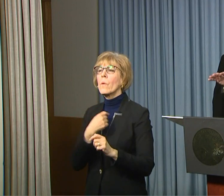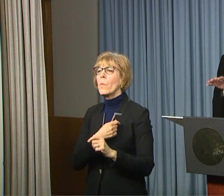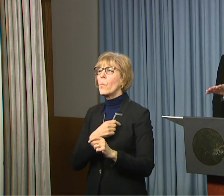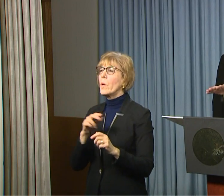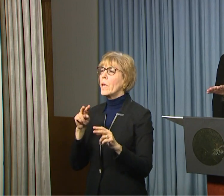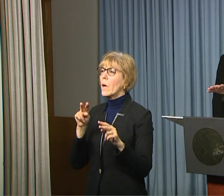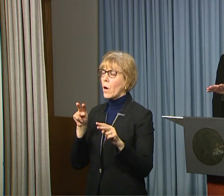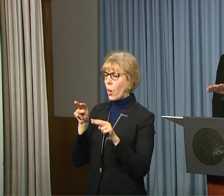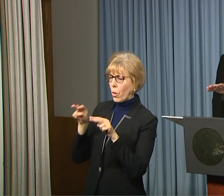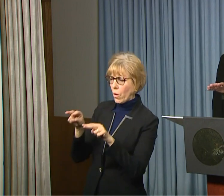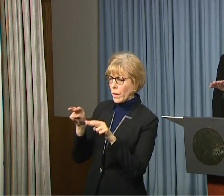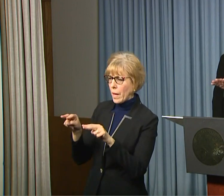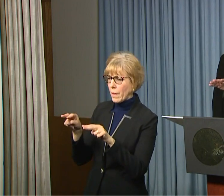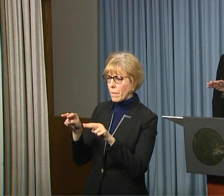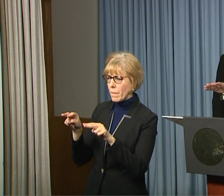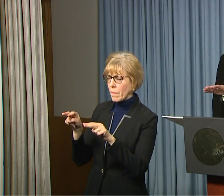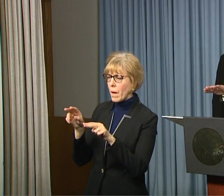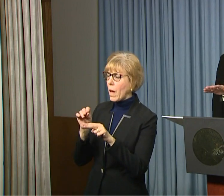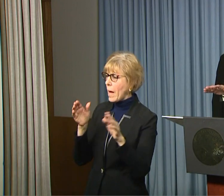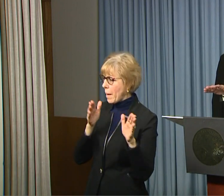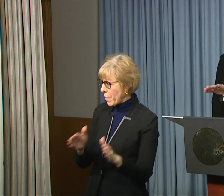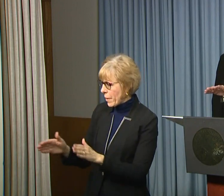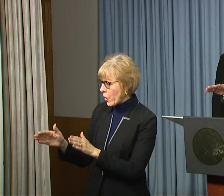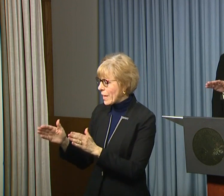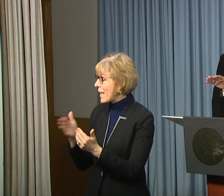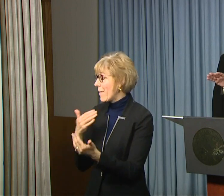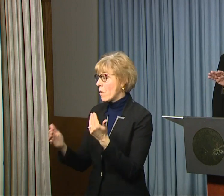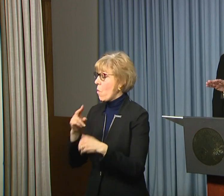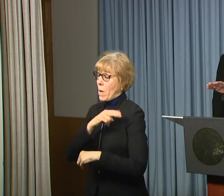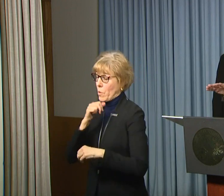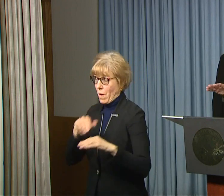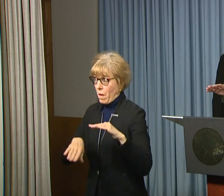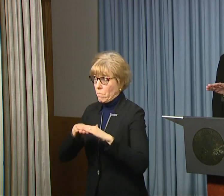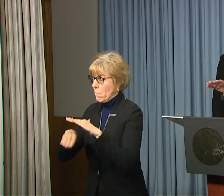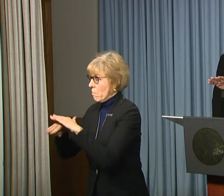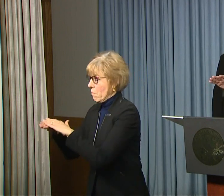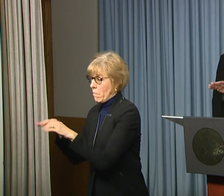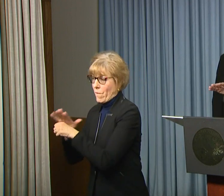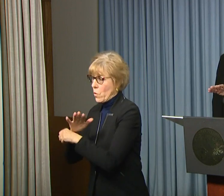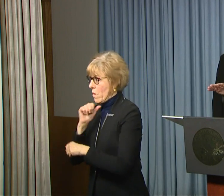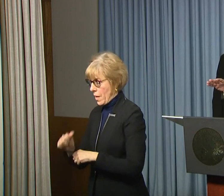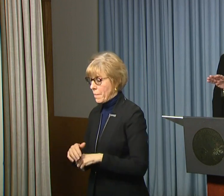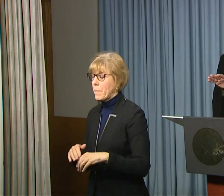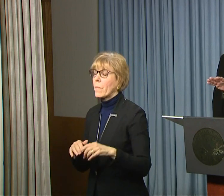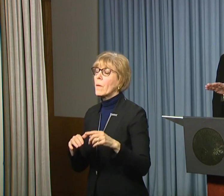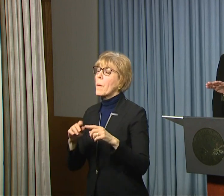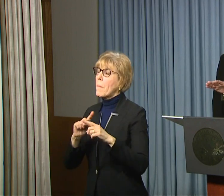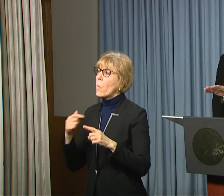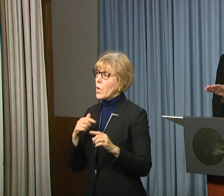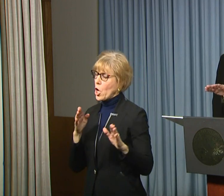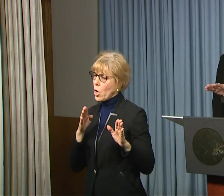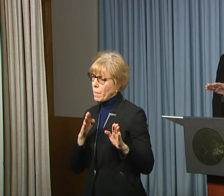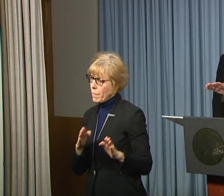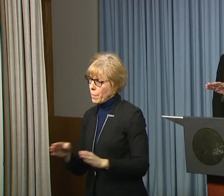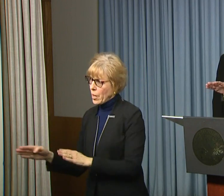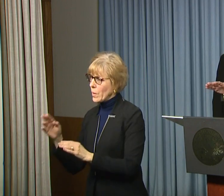and prepared for, even though they're not at capacity, we are preparing for the situation in case they